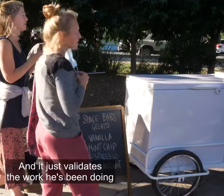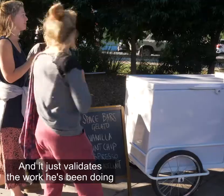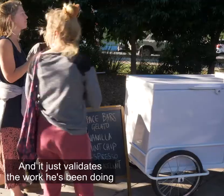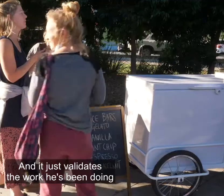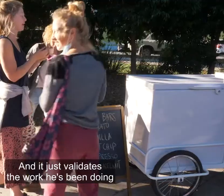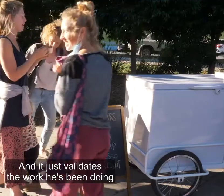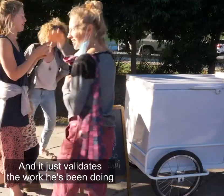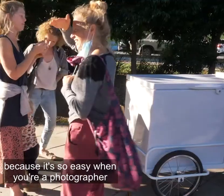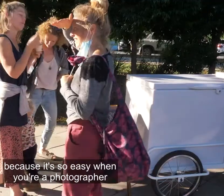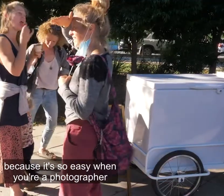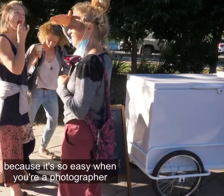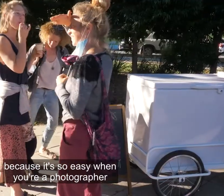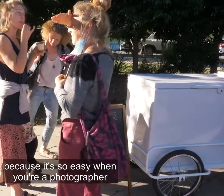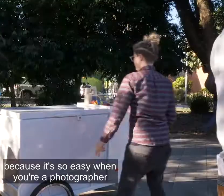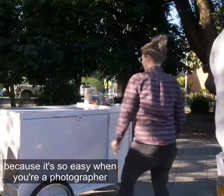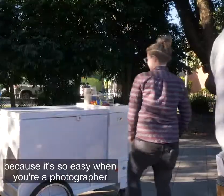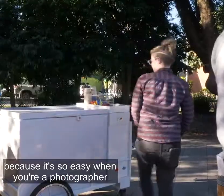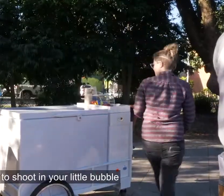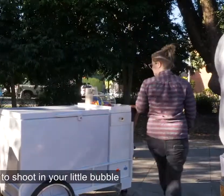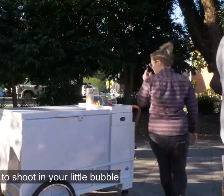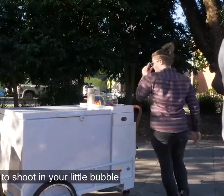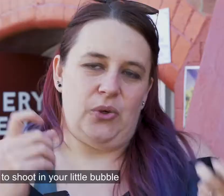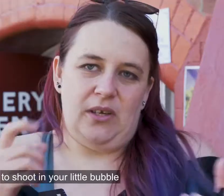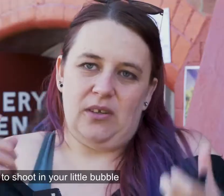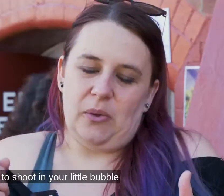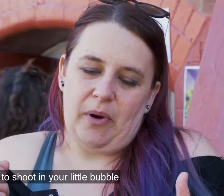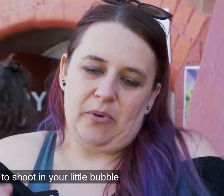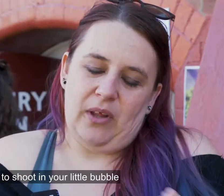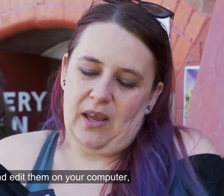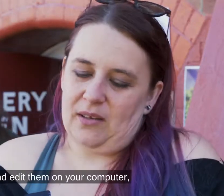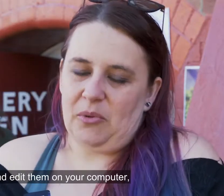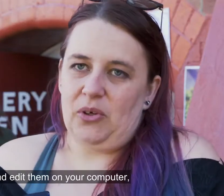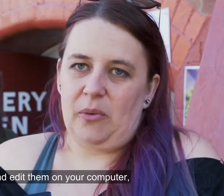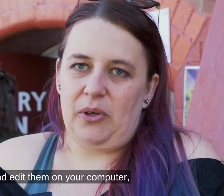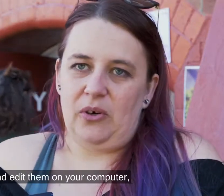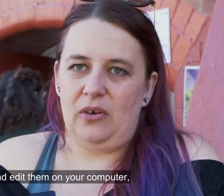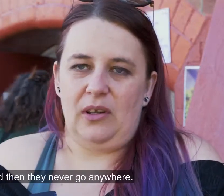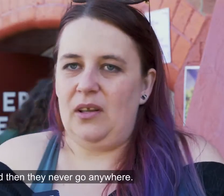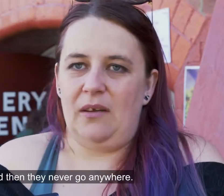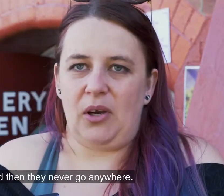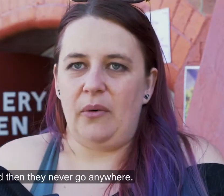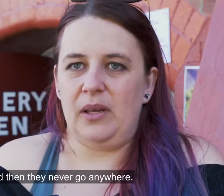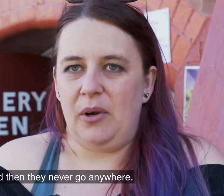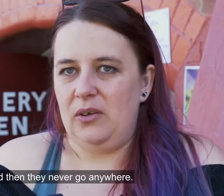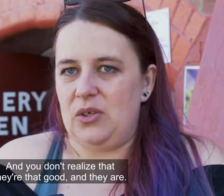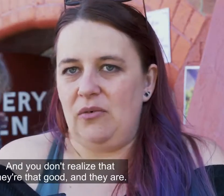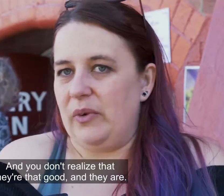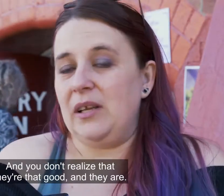work he's been doing, because it's so easy when you're a photographer to shoot in your little bubble and edit them on your computer and then they never go anywhere and you don't realize